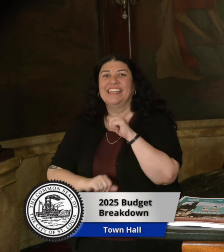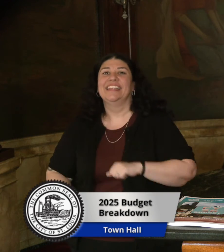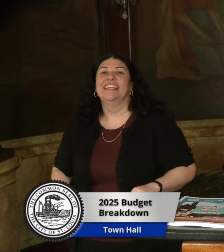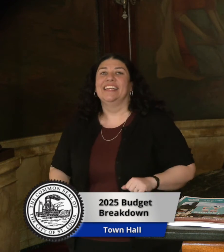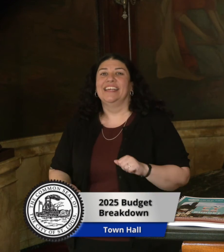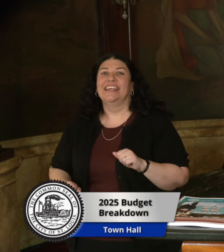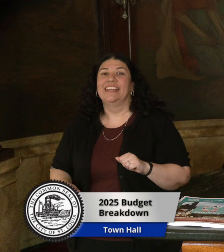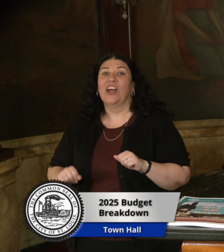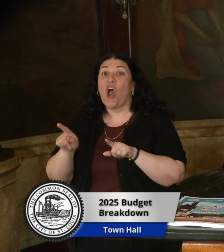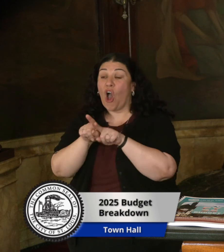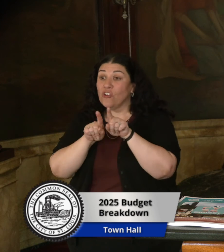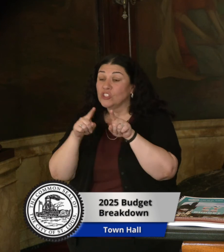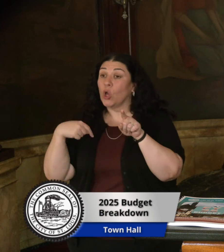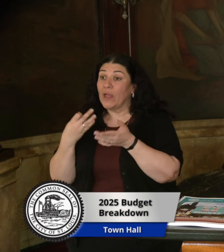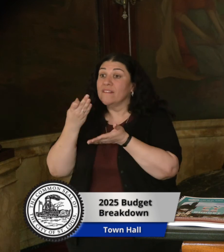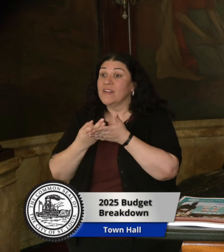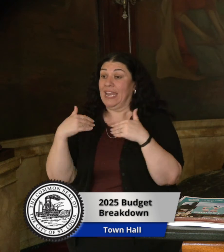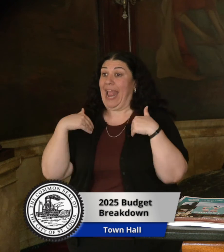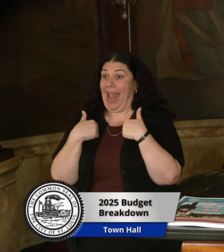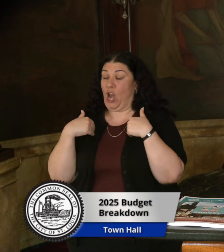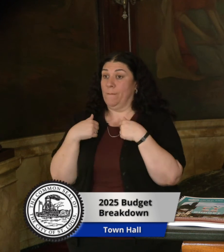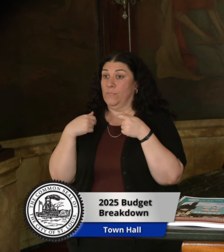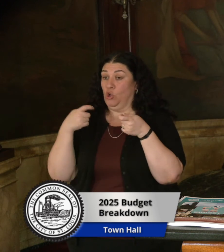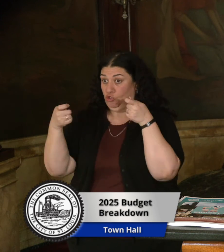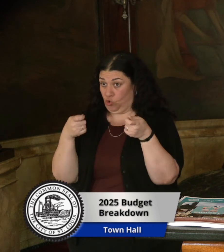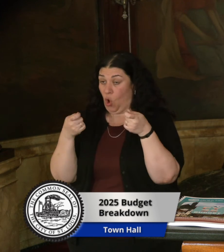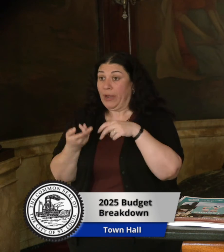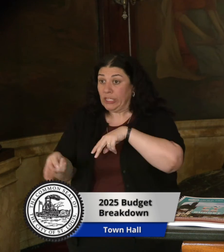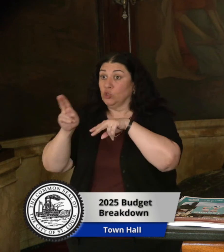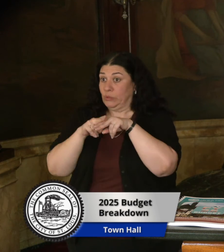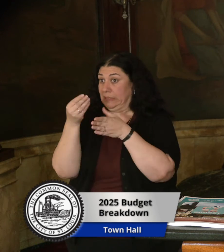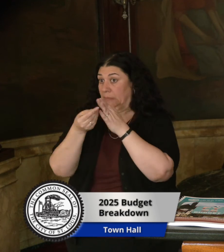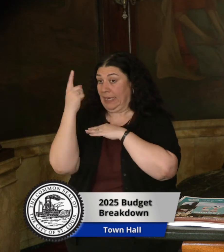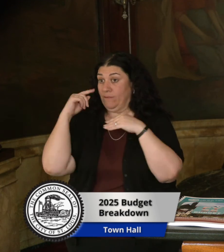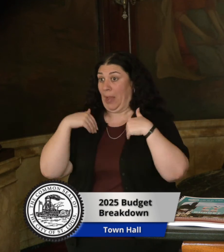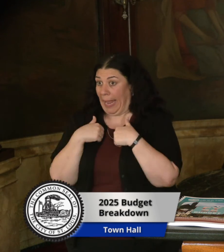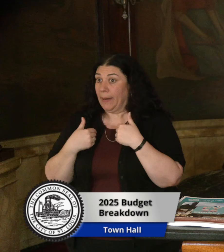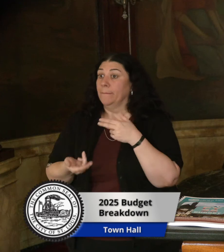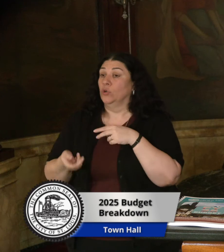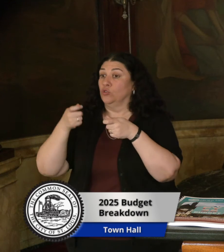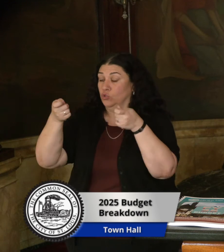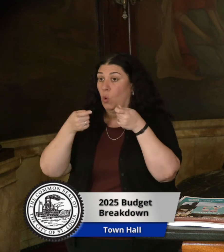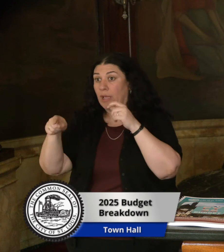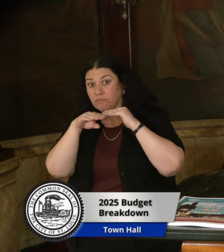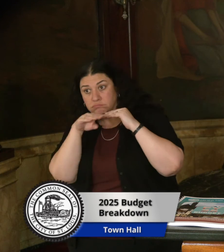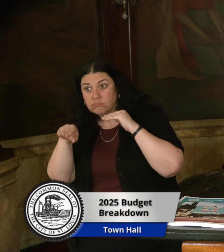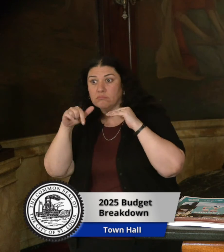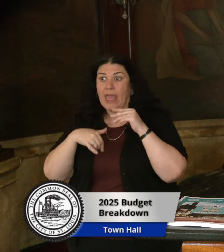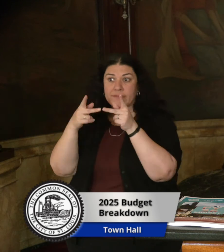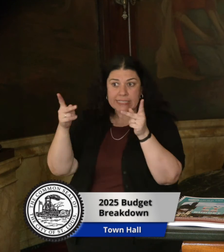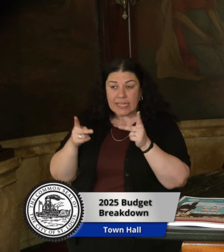also funded animal control. We're increasing funding for animal care and control so they can maintain facilities